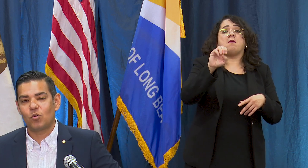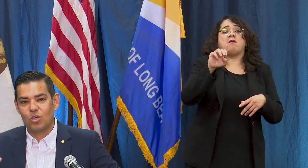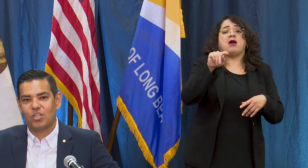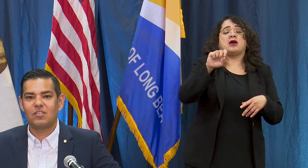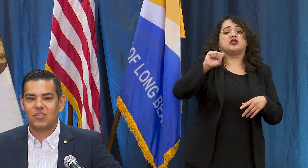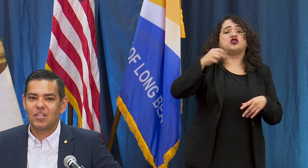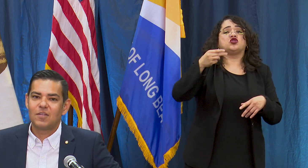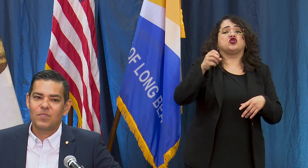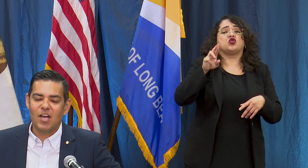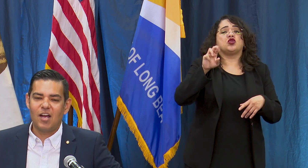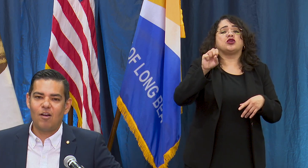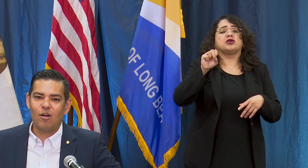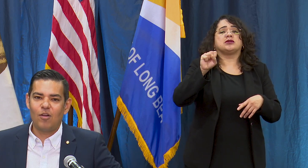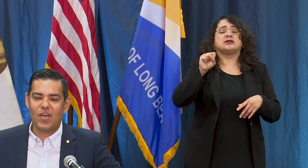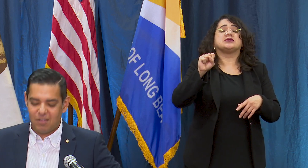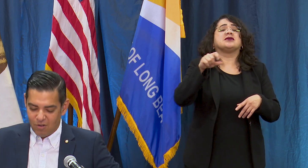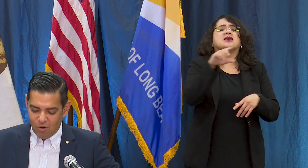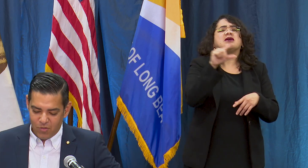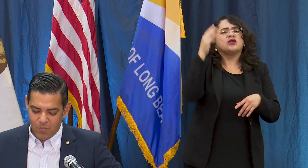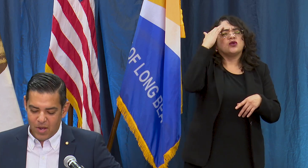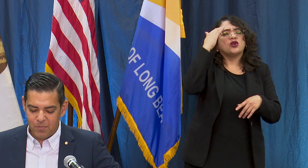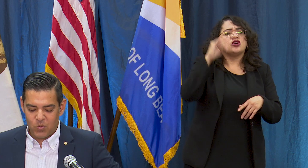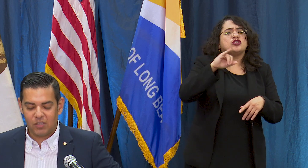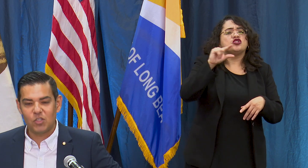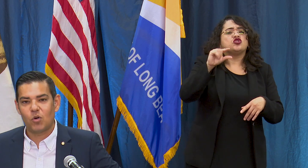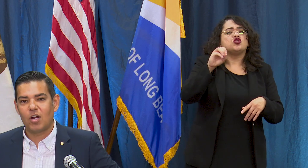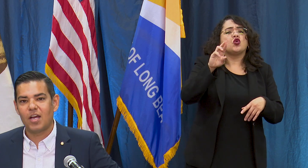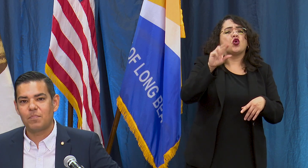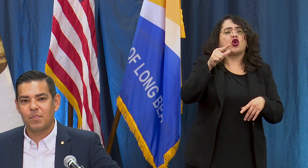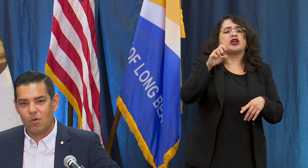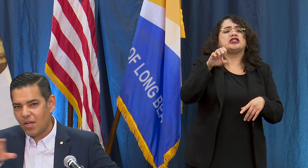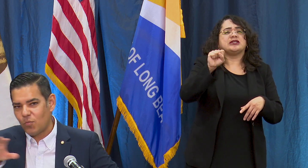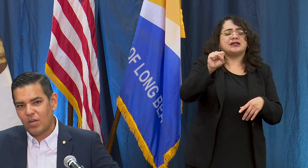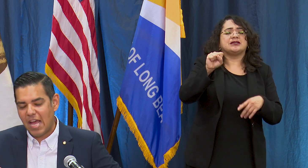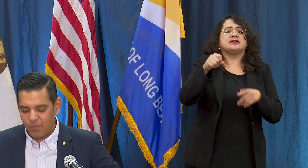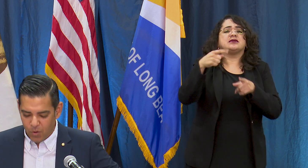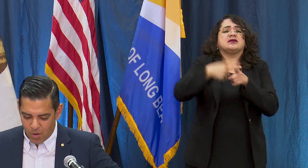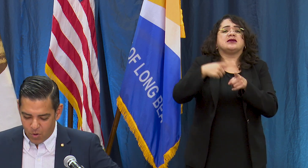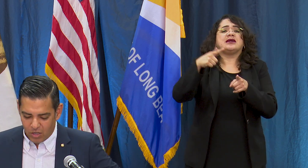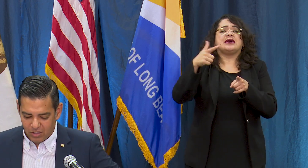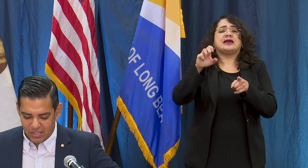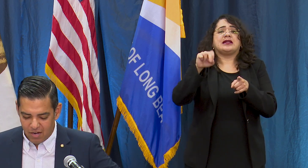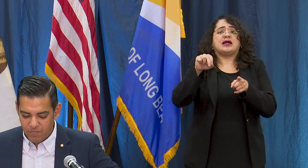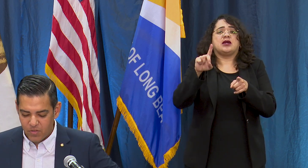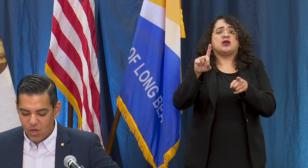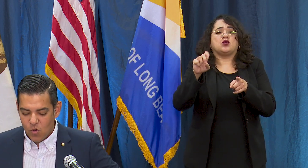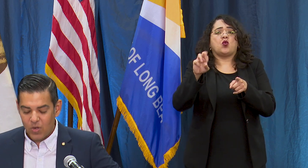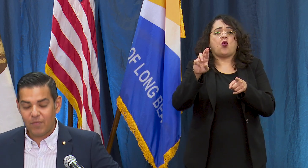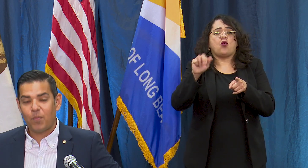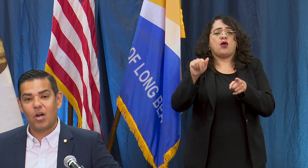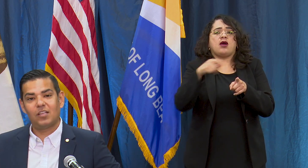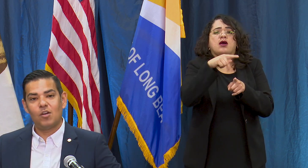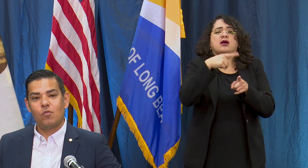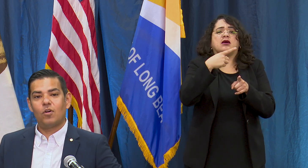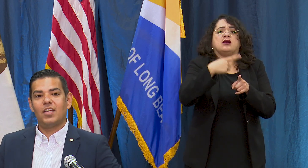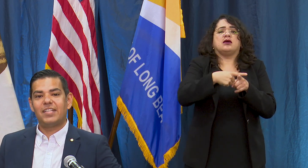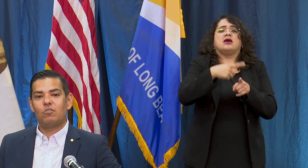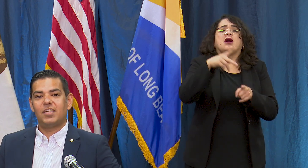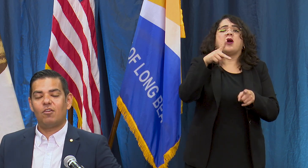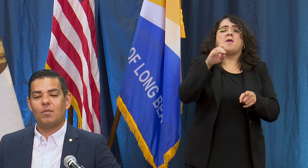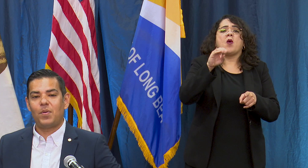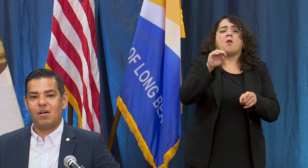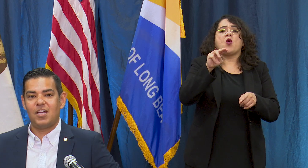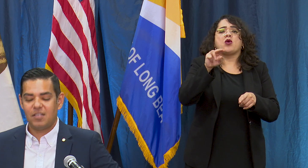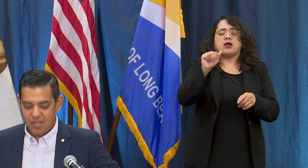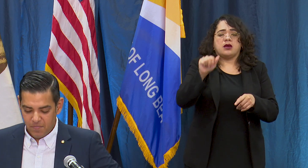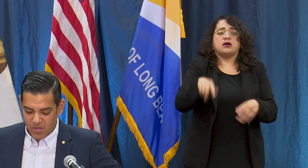by George's, over there between Glendora and Pomona. We're going to have a parklet there. We're going to have a parklet over in